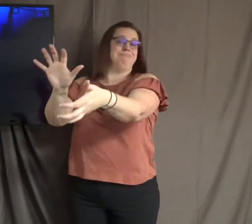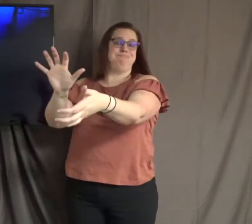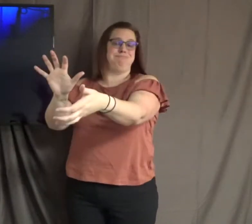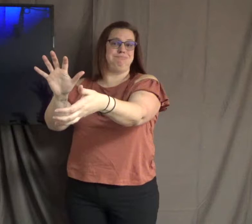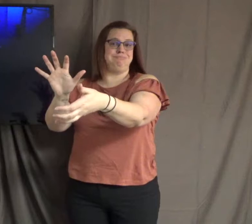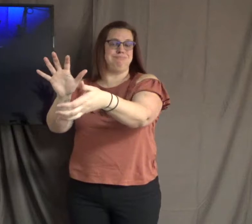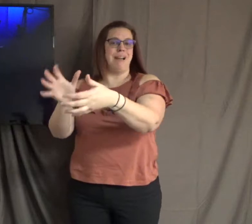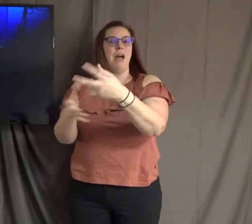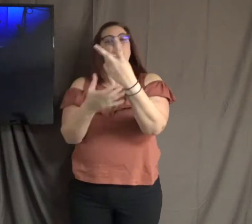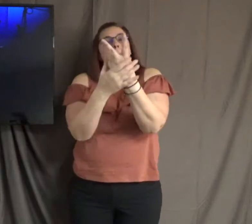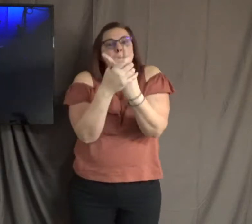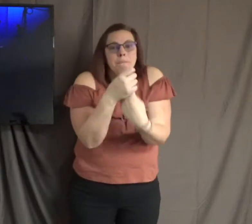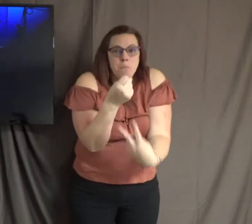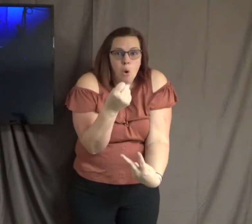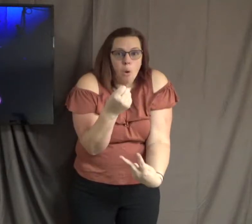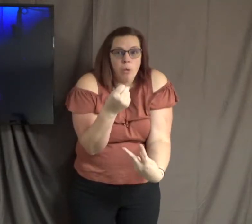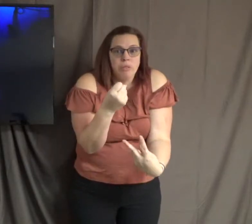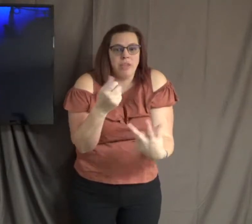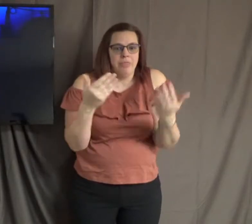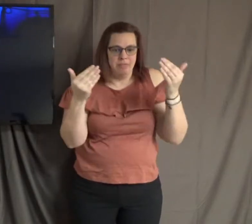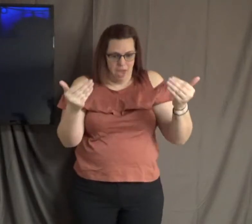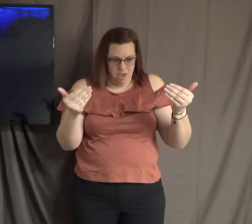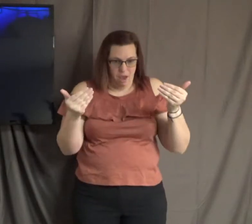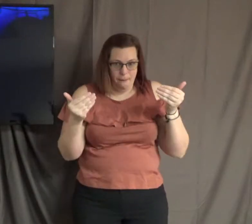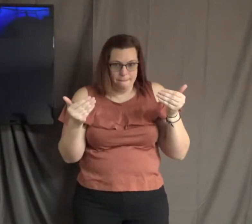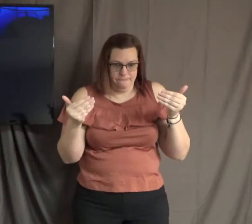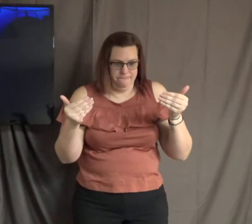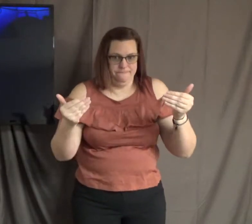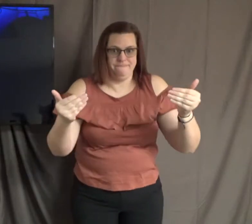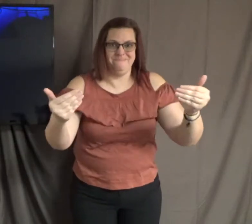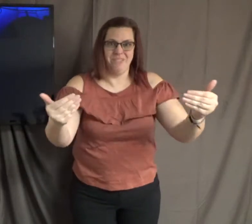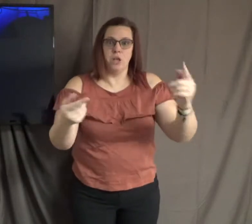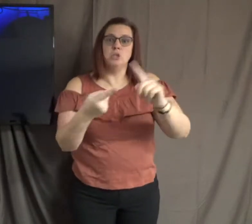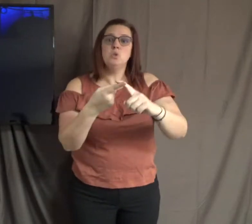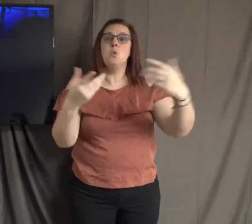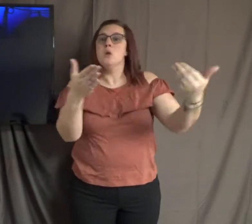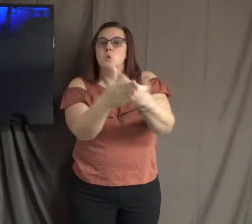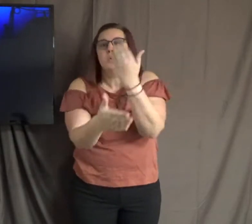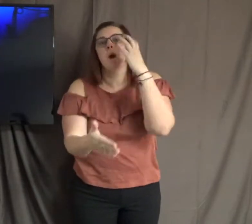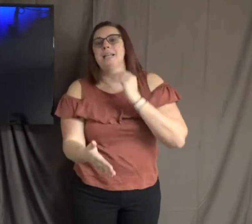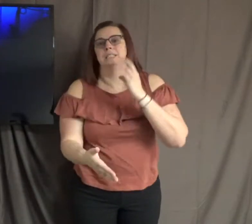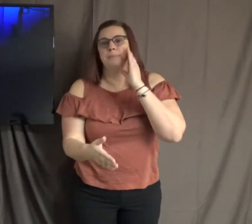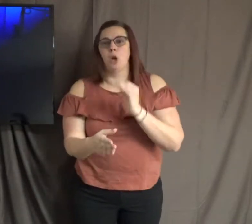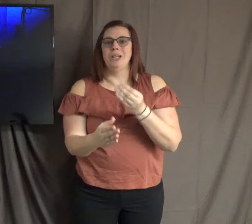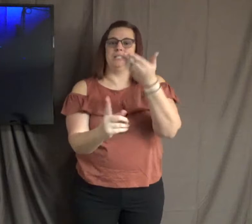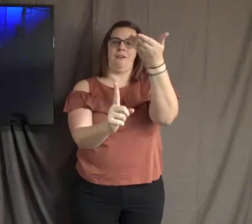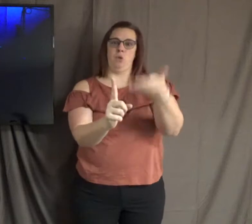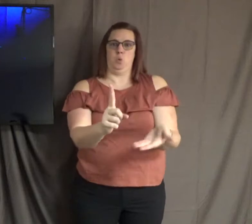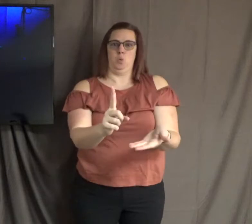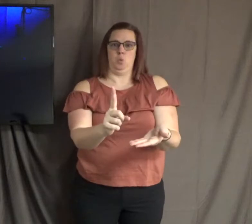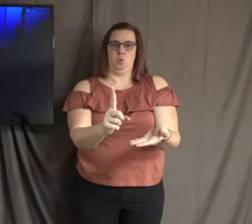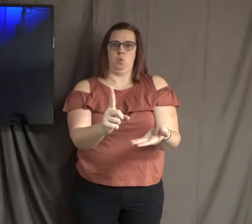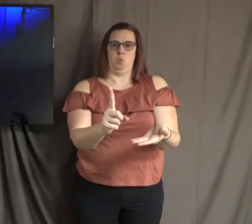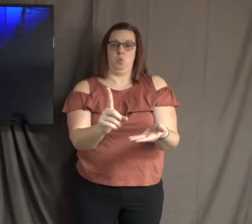whole experience of you? And so I invite you this morning as we enter into this message